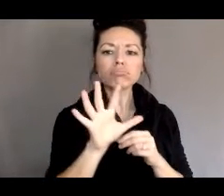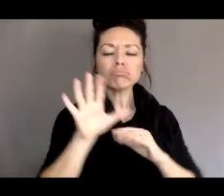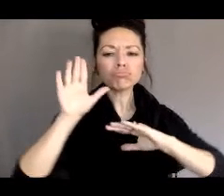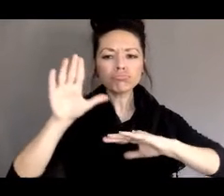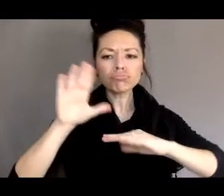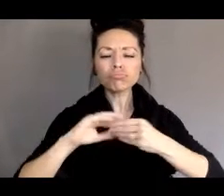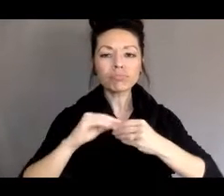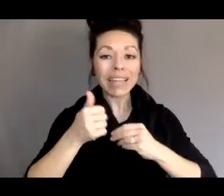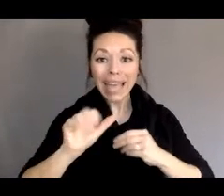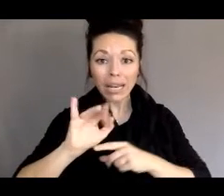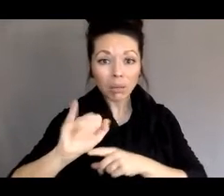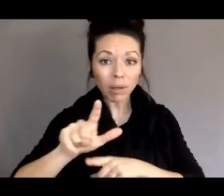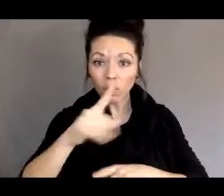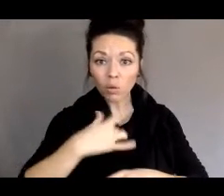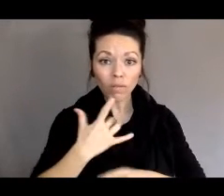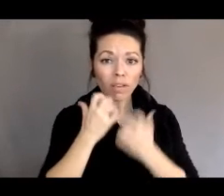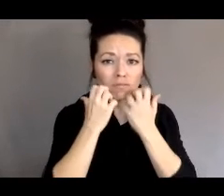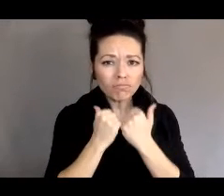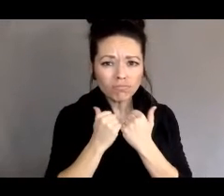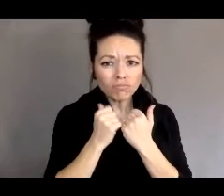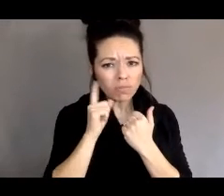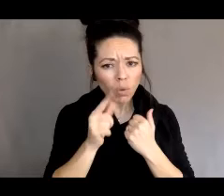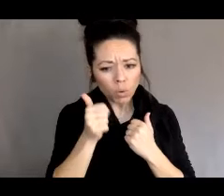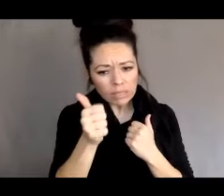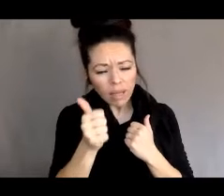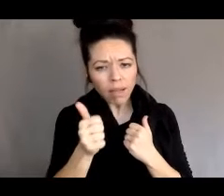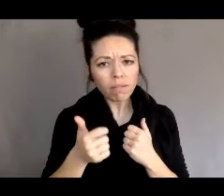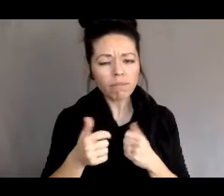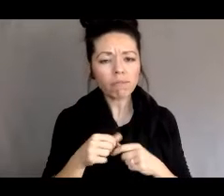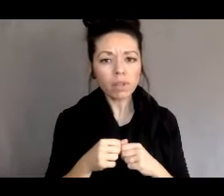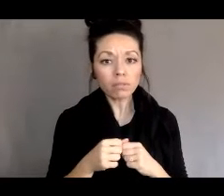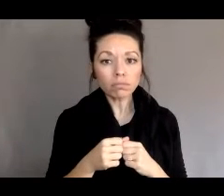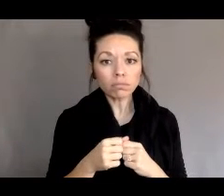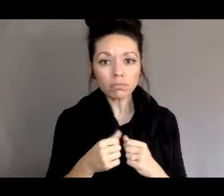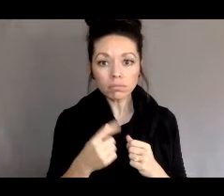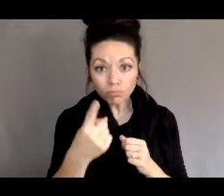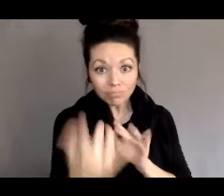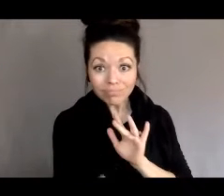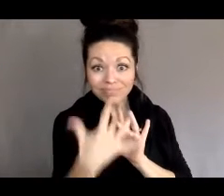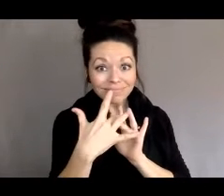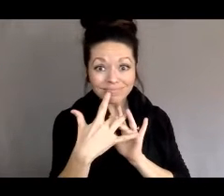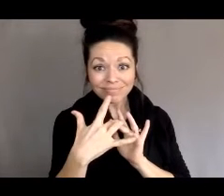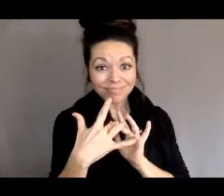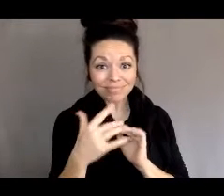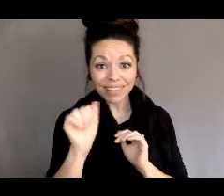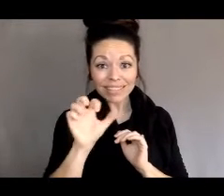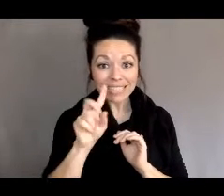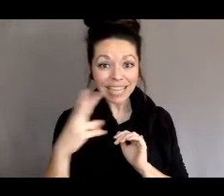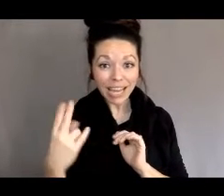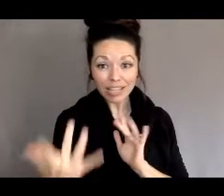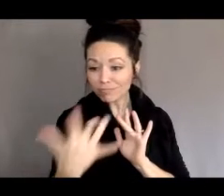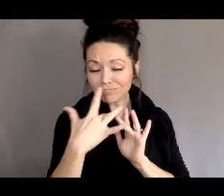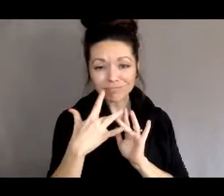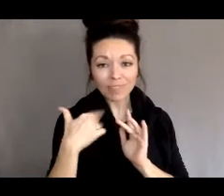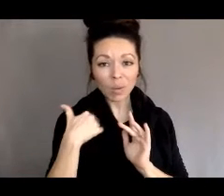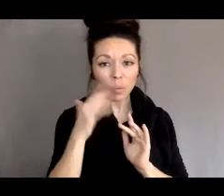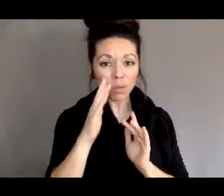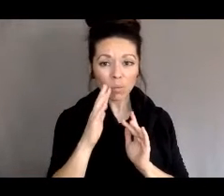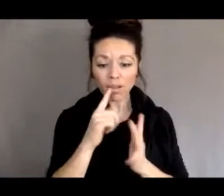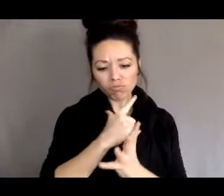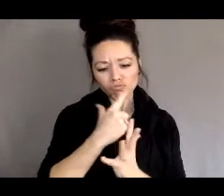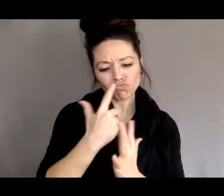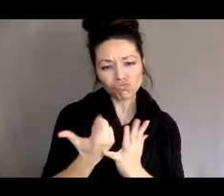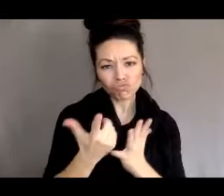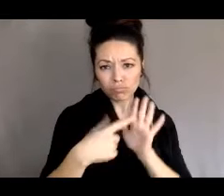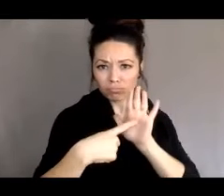any bill that you feel is important to you, please contact ACDHH. We can walk you through the